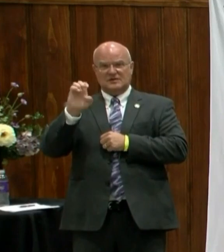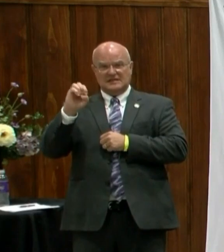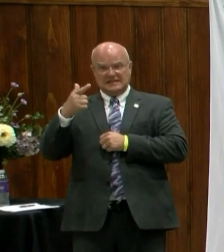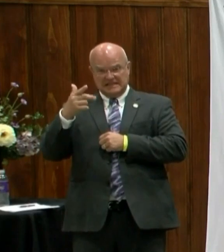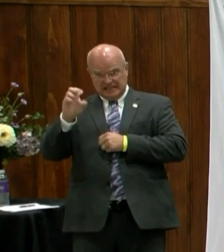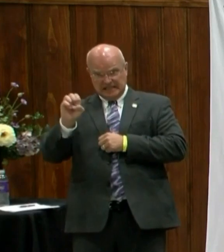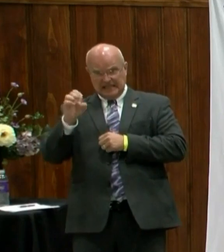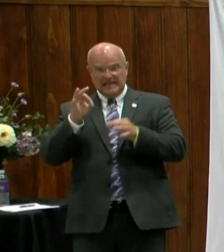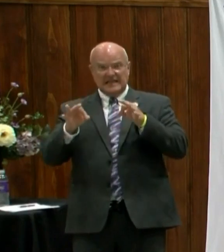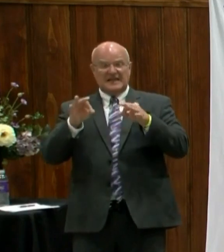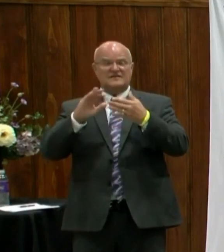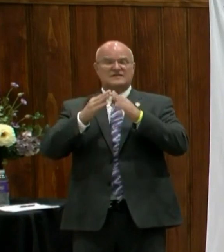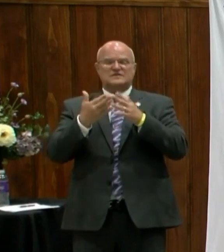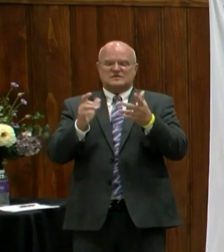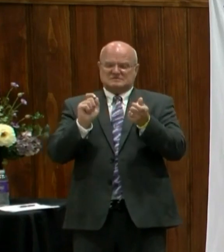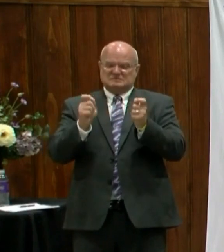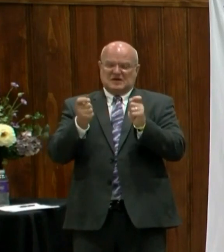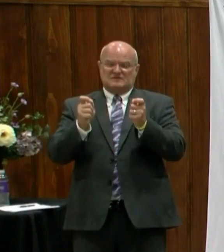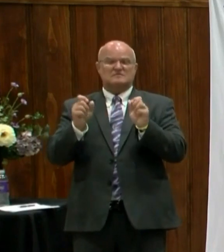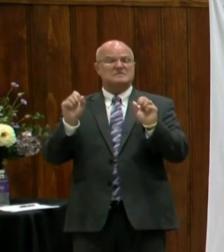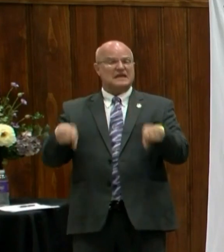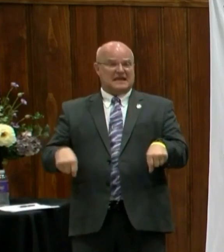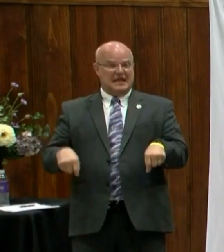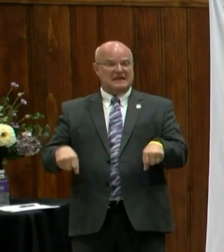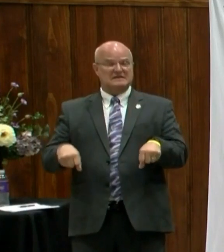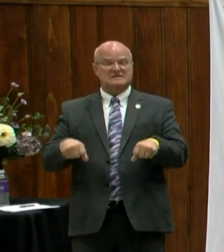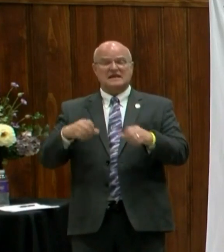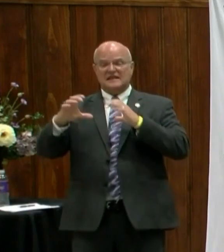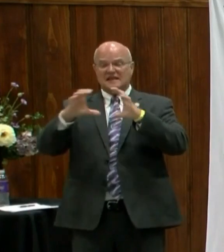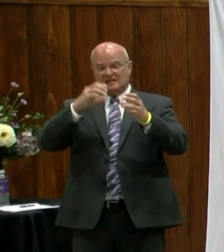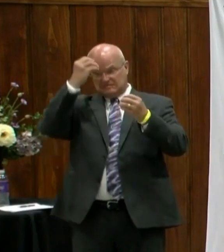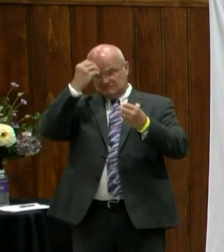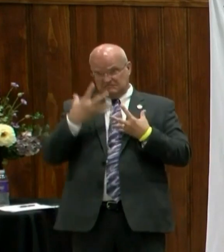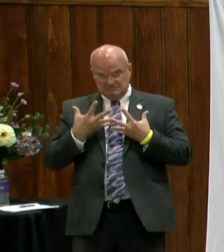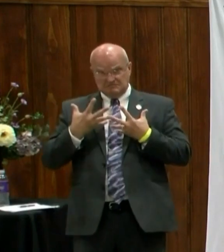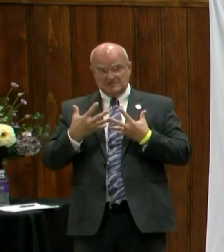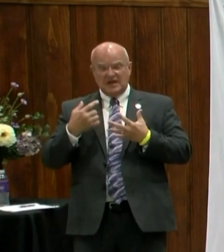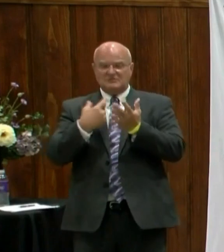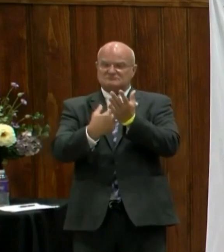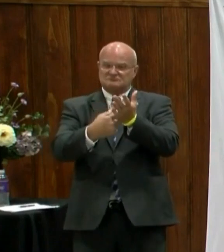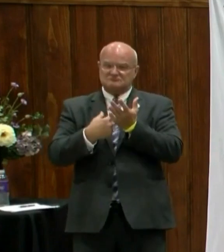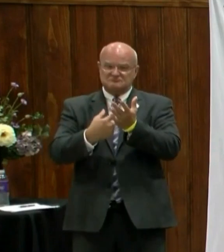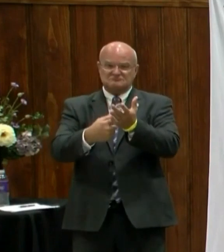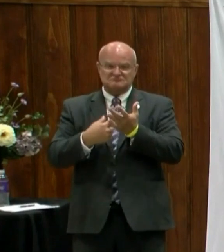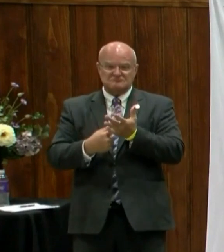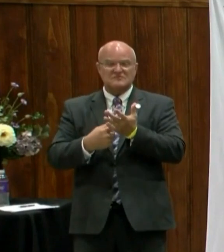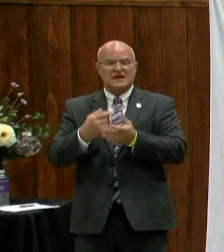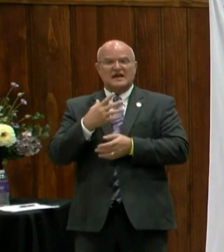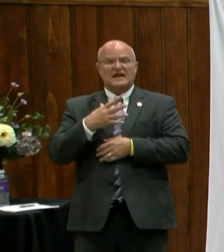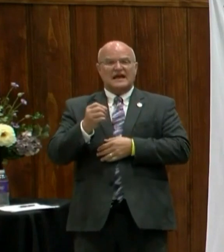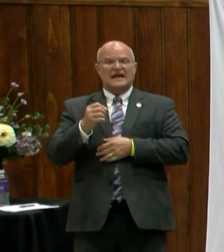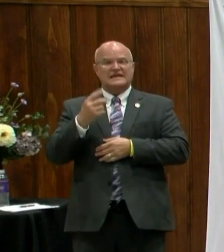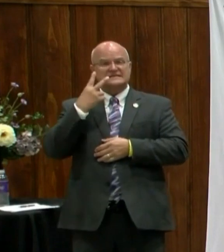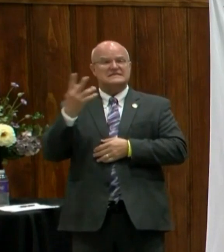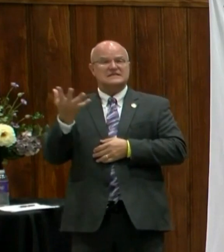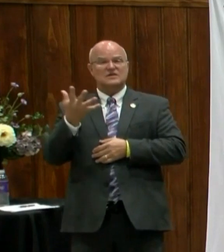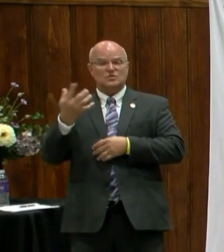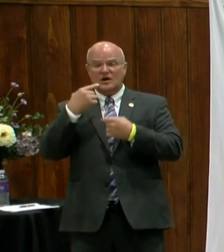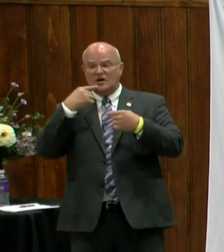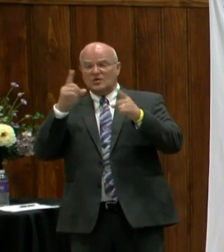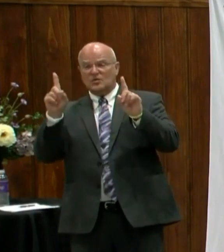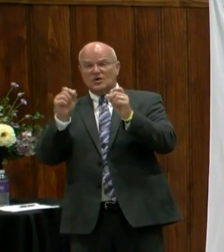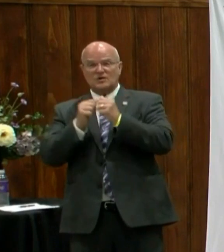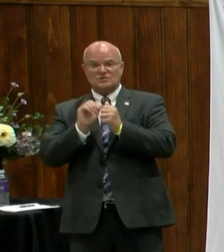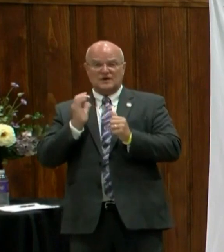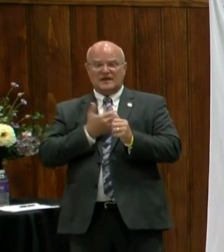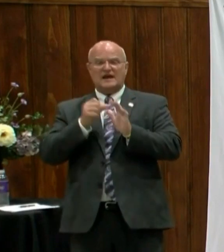city wants to have some modifications to it. They communicate with us and we negotiate it and see what works